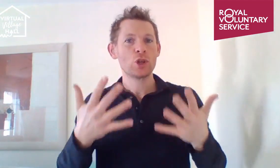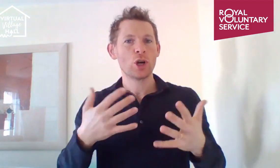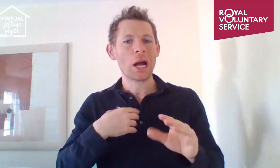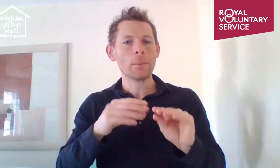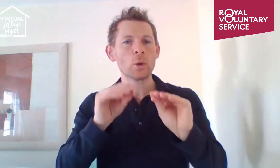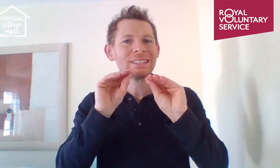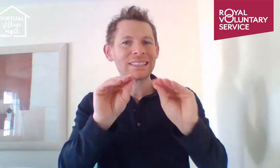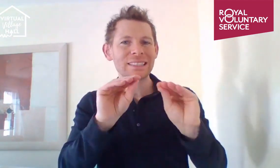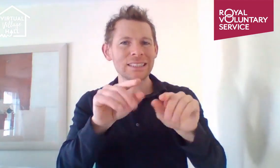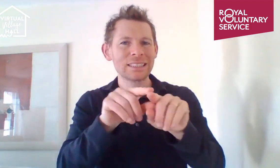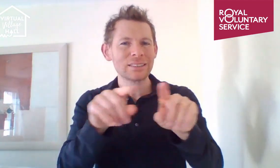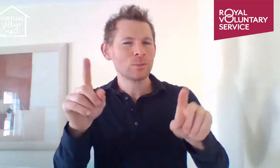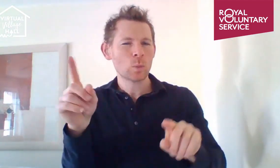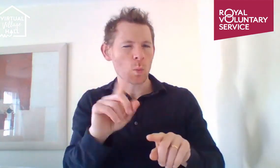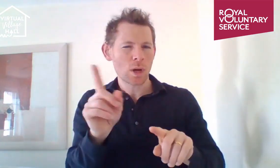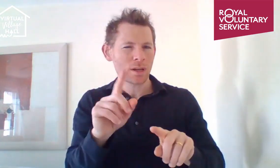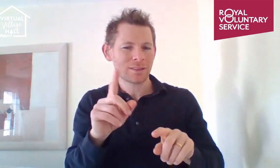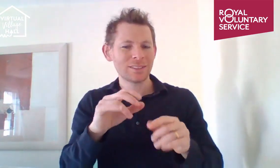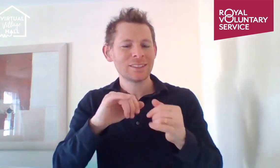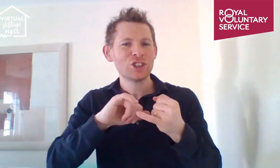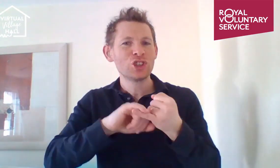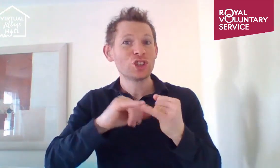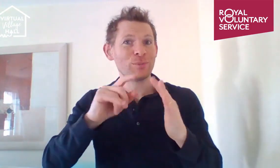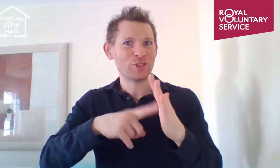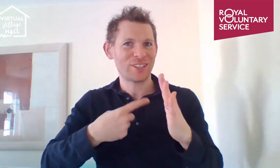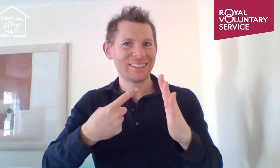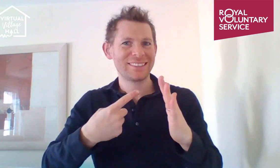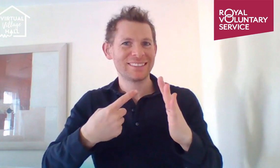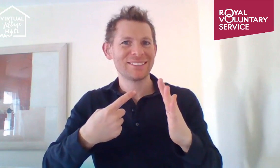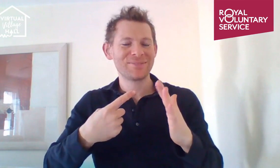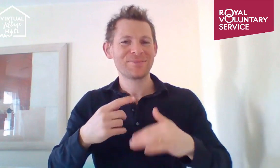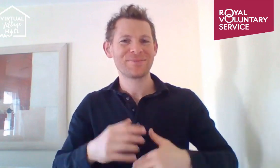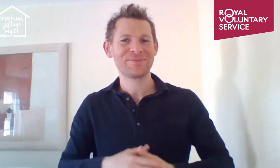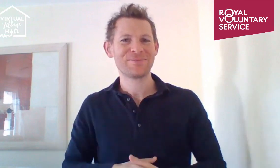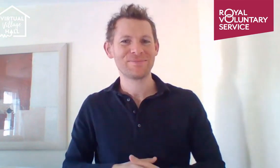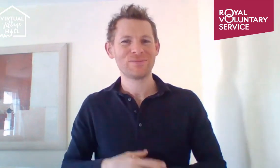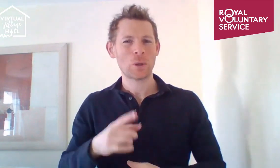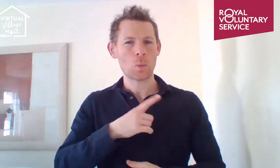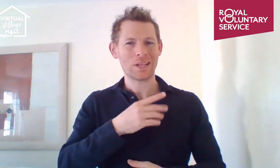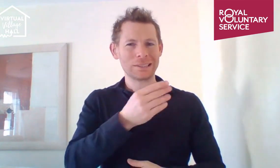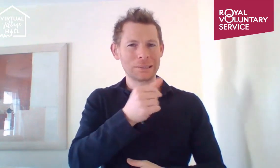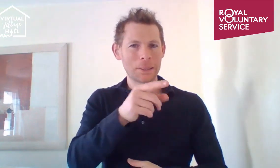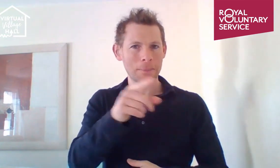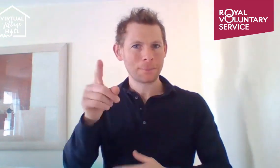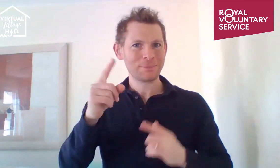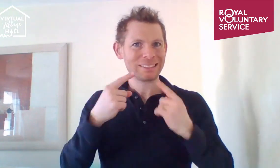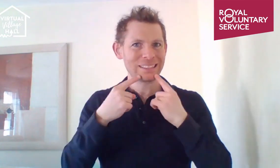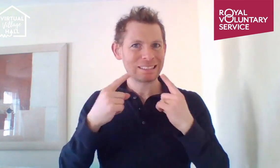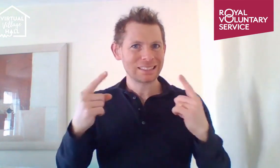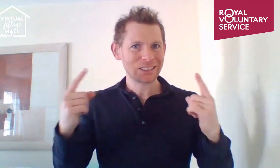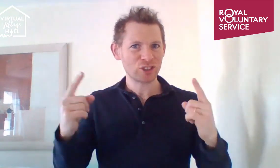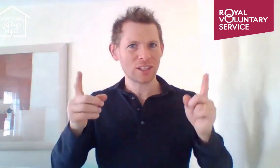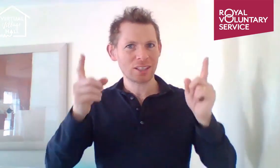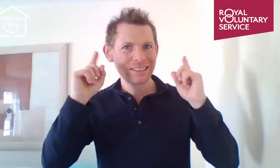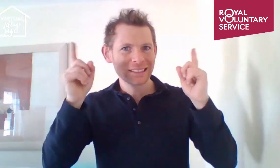Okay. So now I'm going to teach you some signs for subjects because